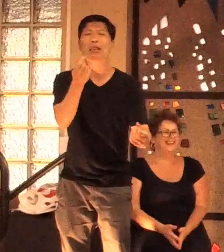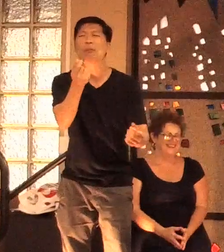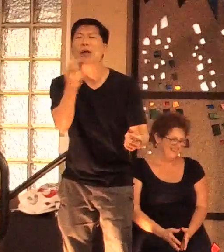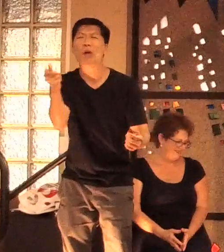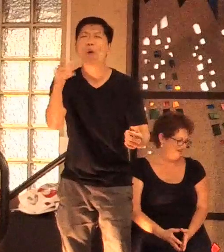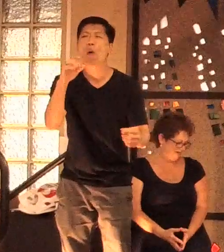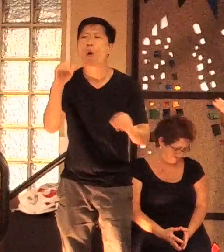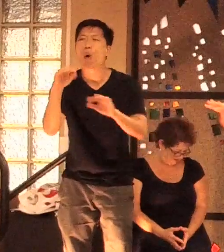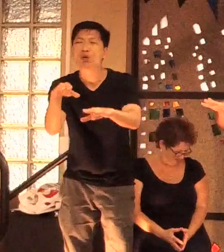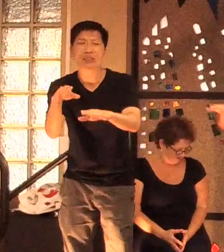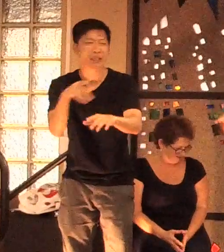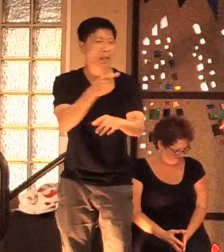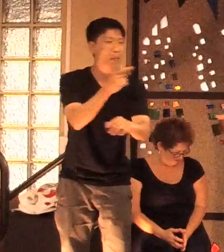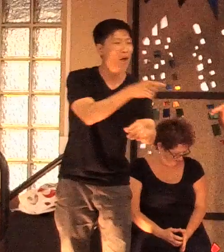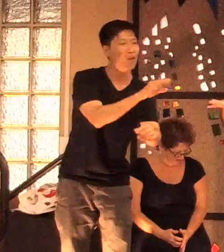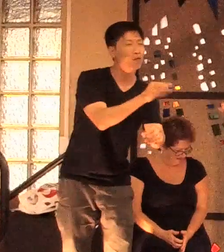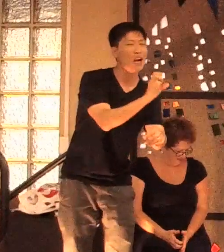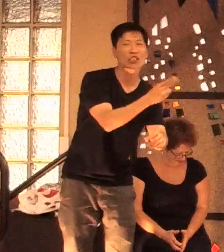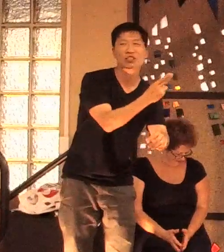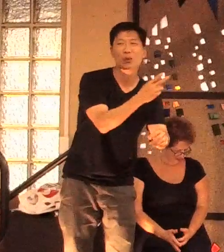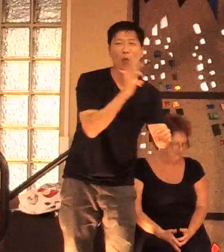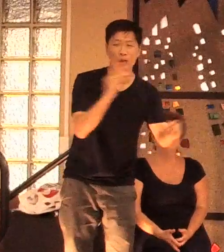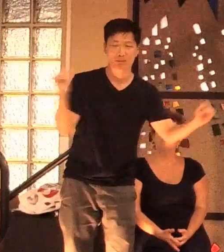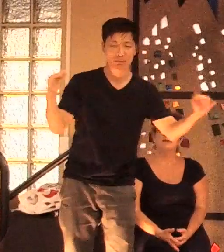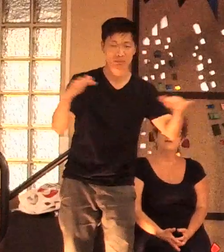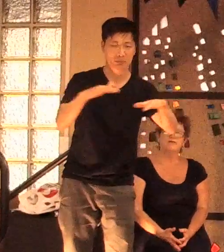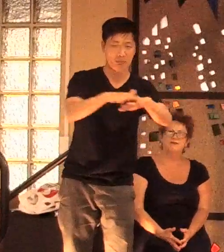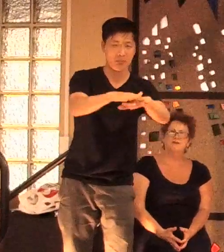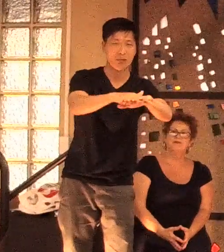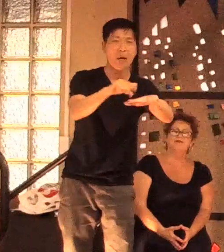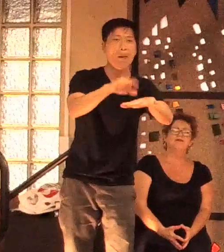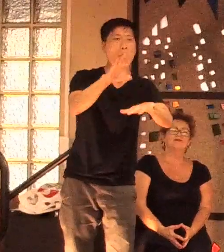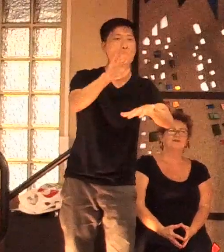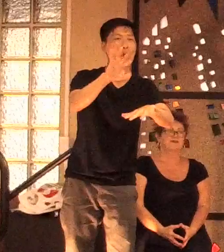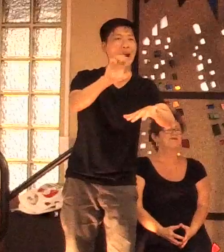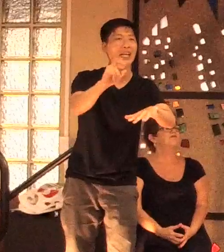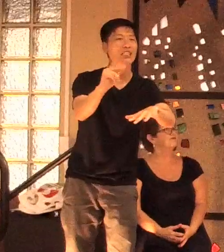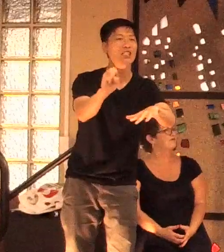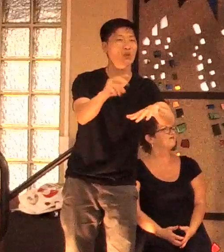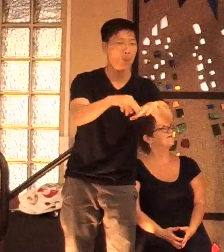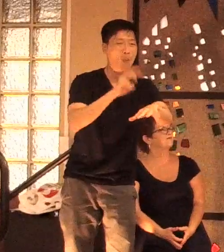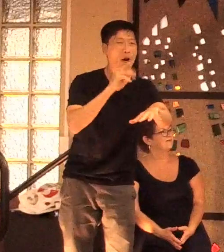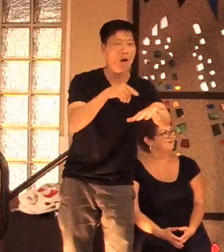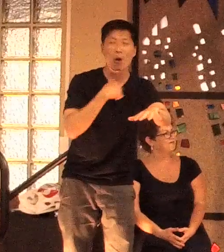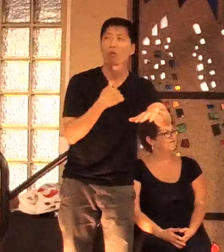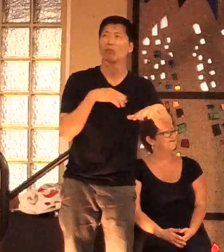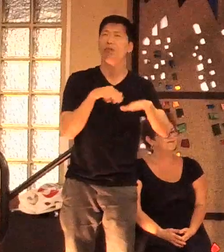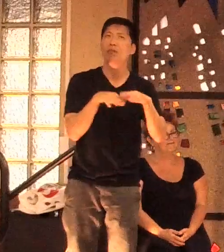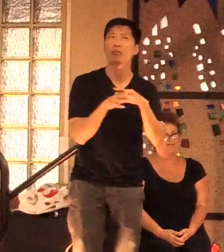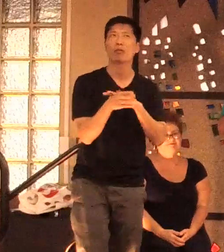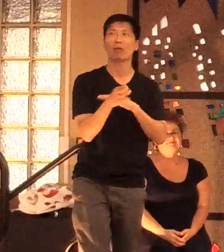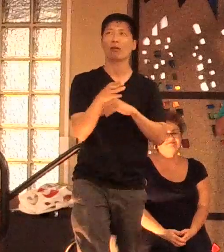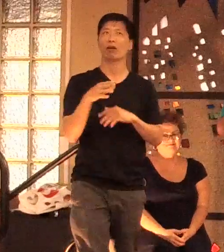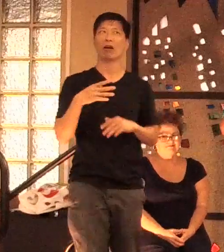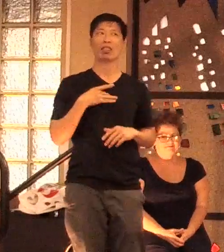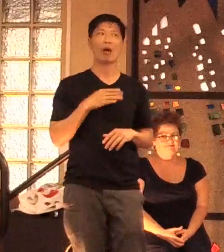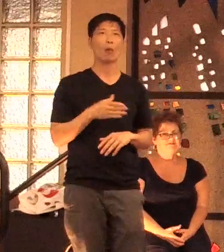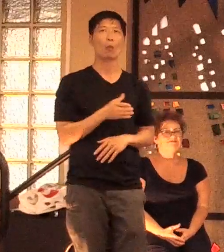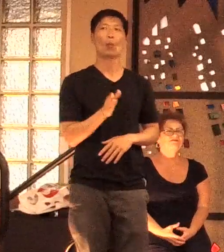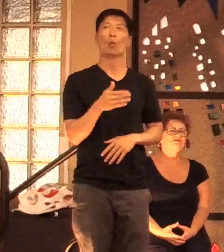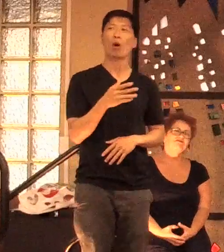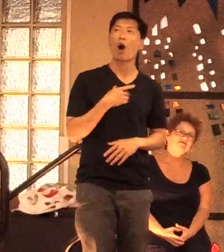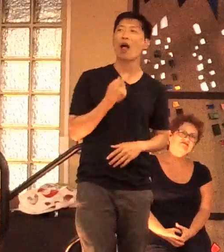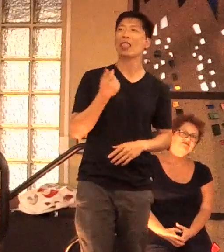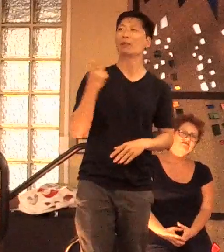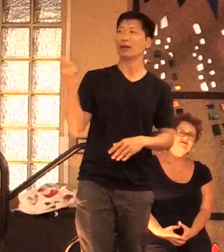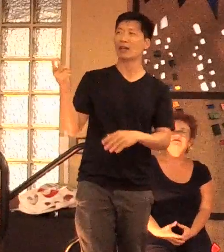ocean, a little bit fresh water. And you go in there, oh, I like this. This is kind of nice. I get a little bit